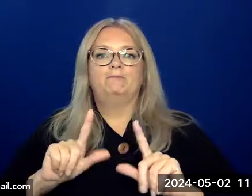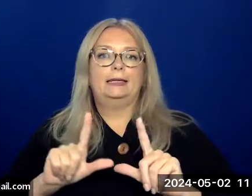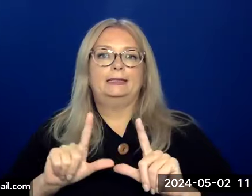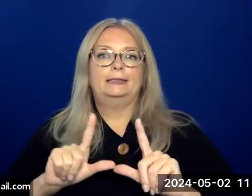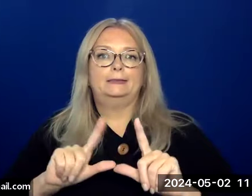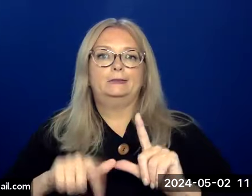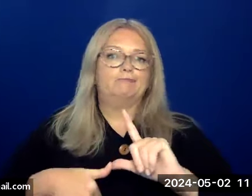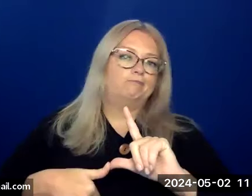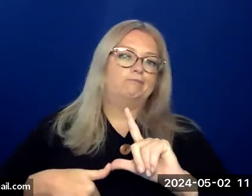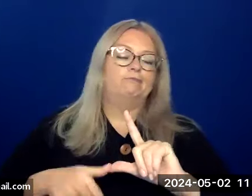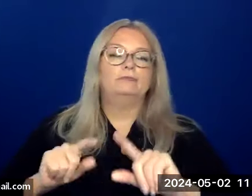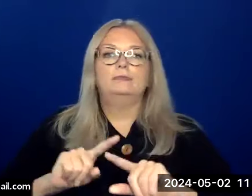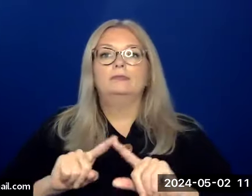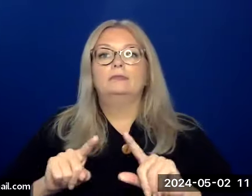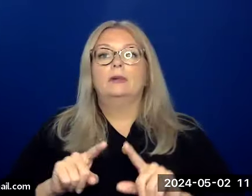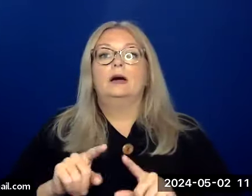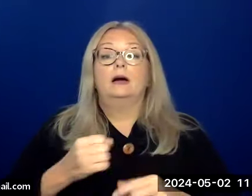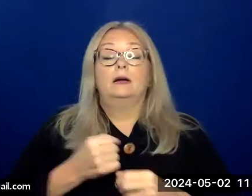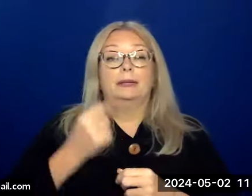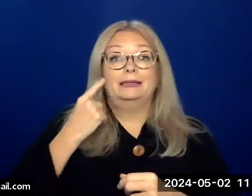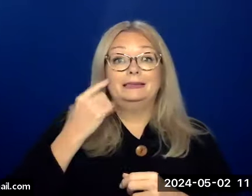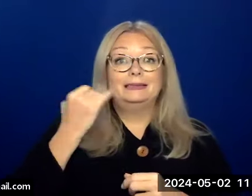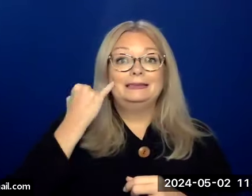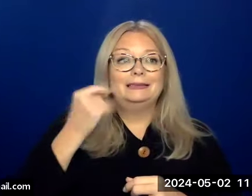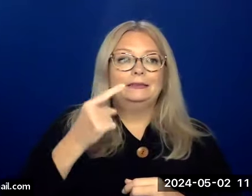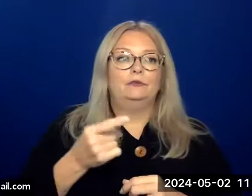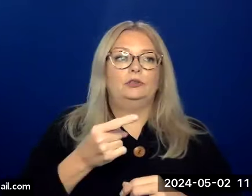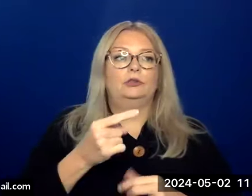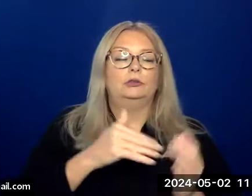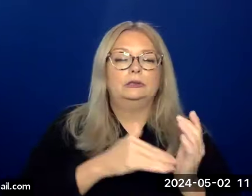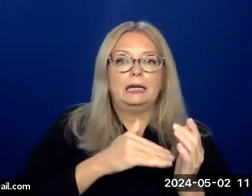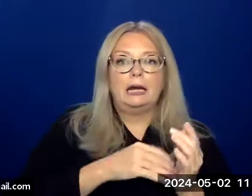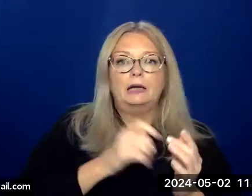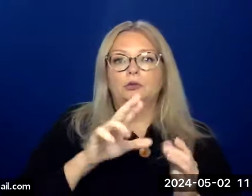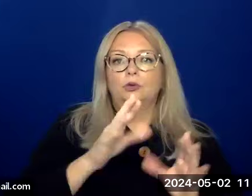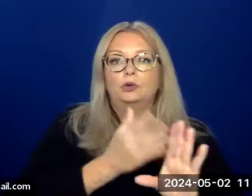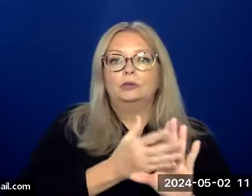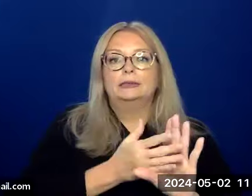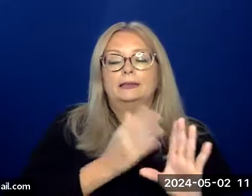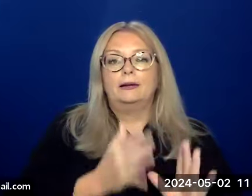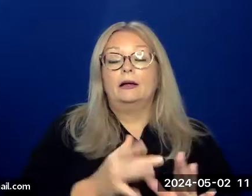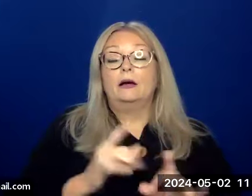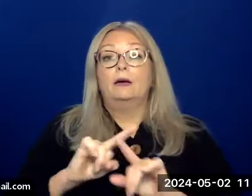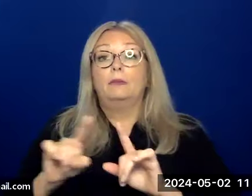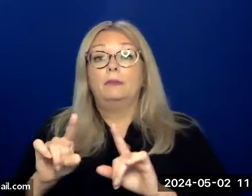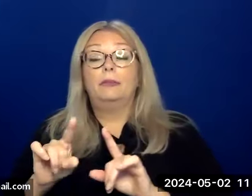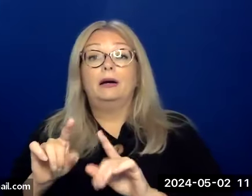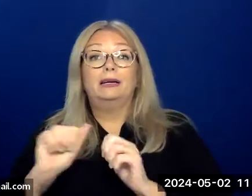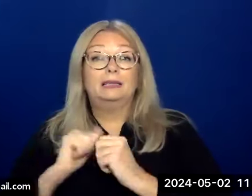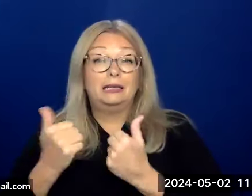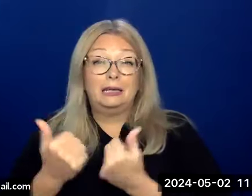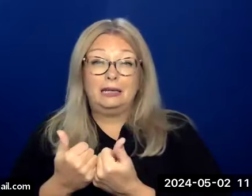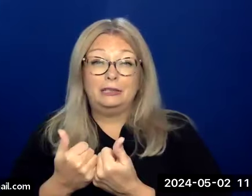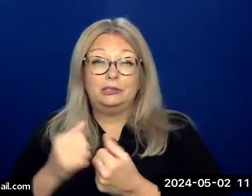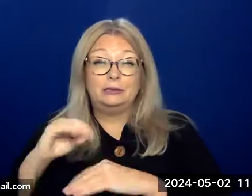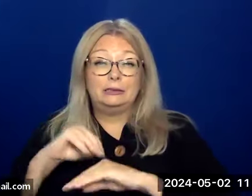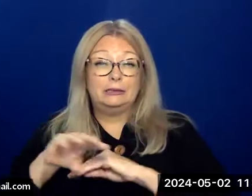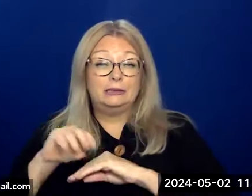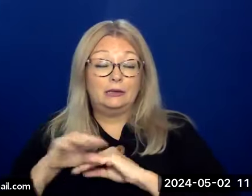that independently practices, like a doctor or a psychologist. But by definition, agency affiliated